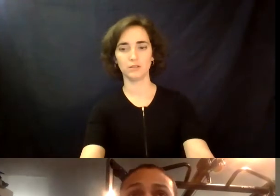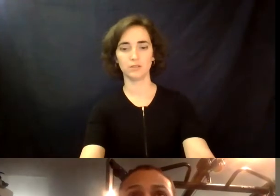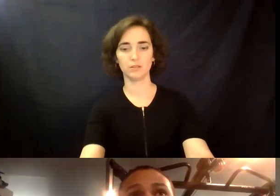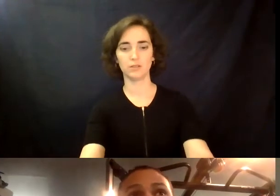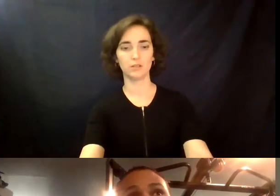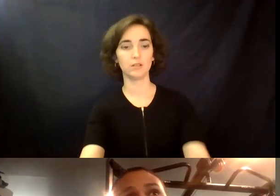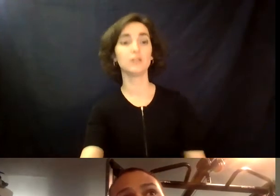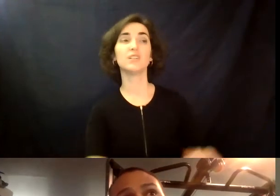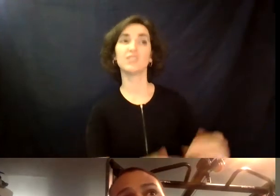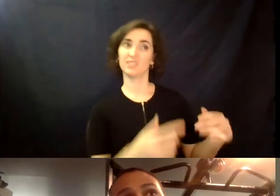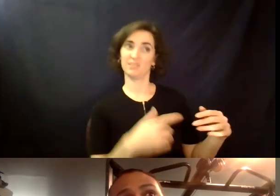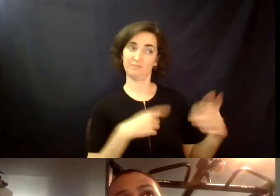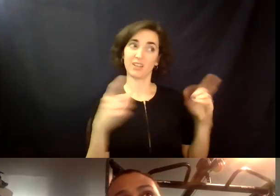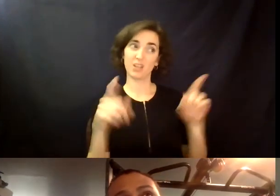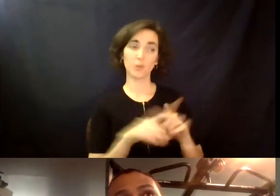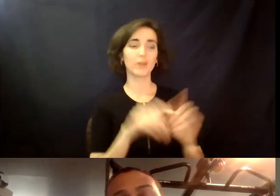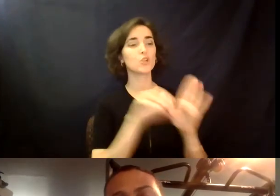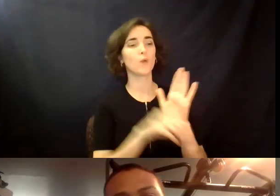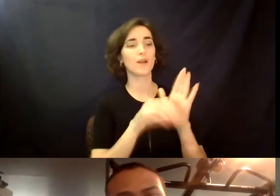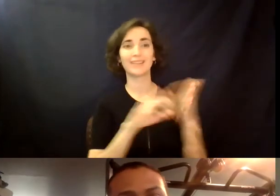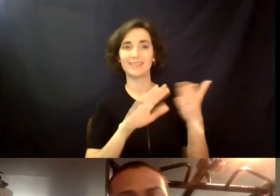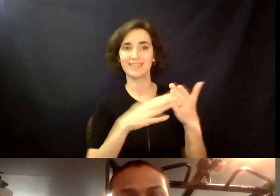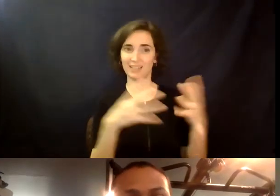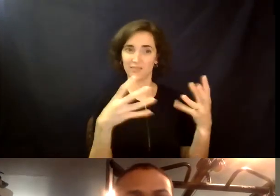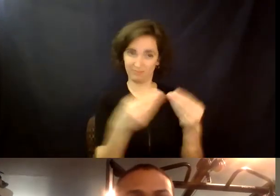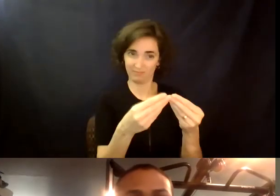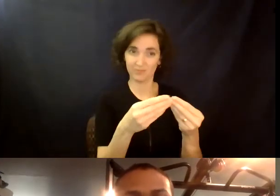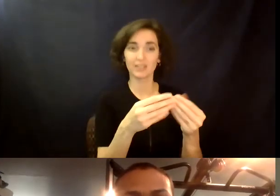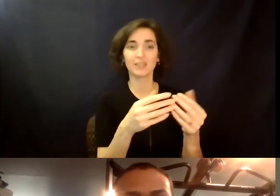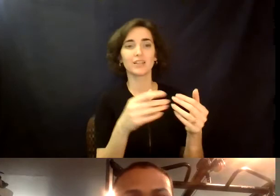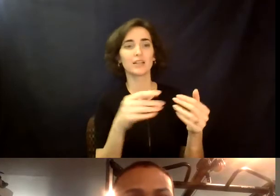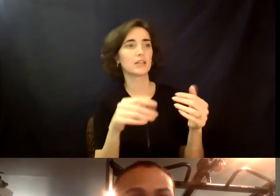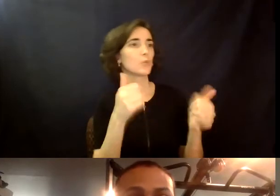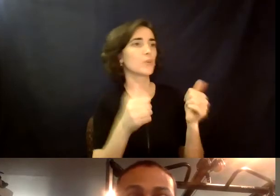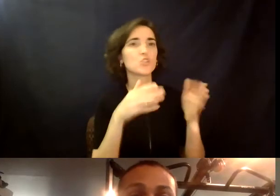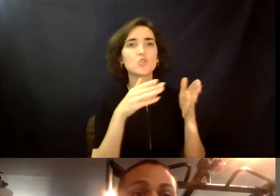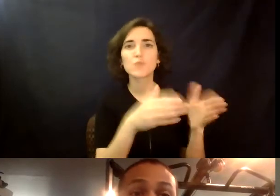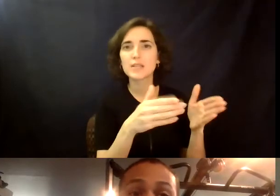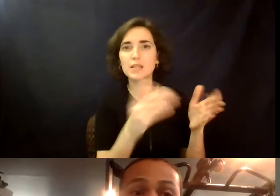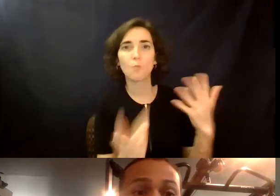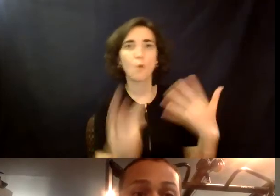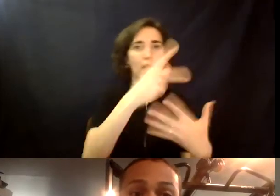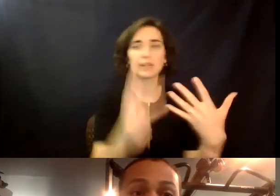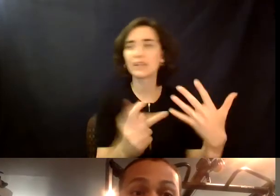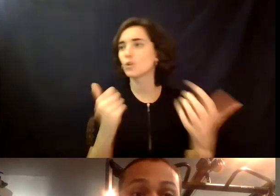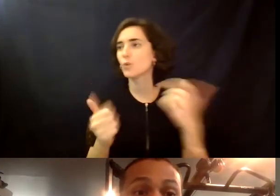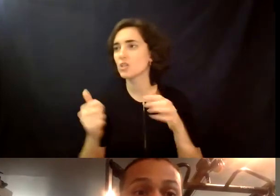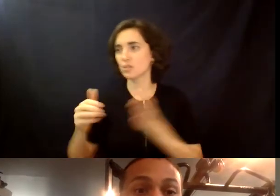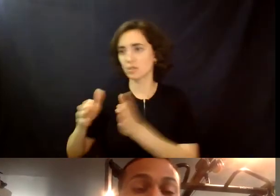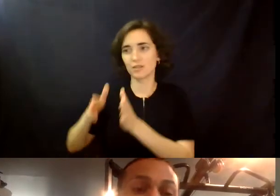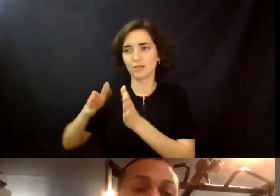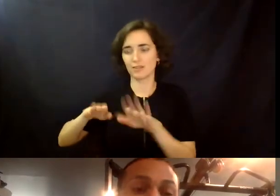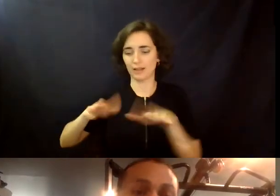it's prioritizing which streets and sidewalks need to be done and getting them in the queue